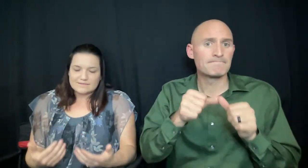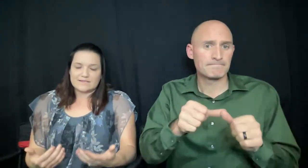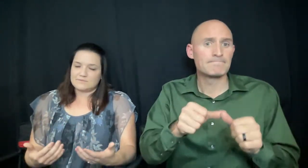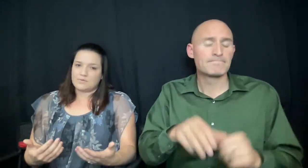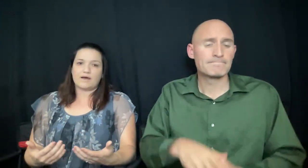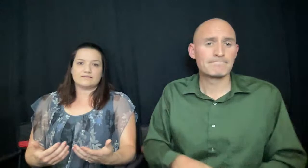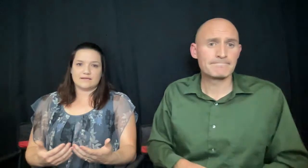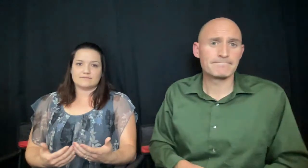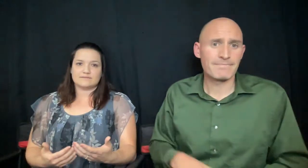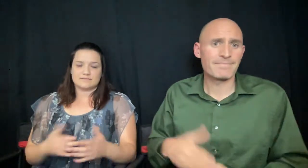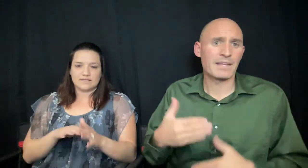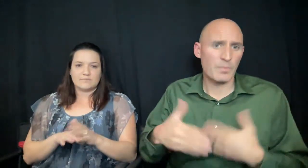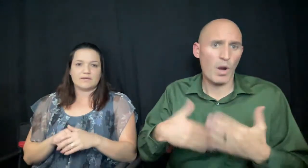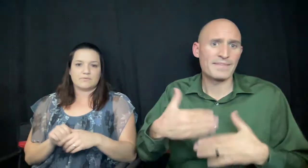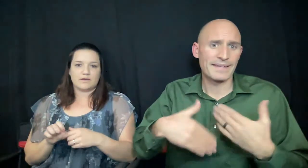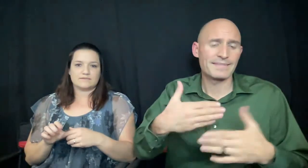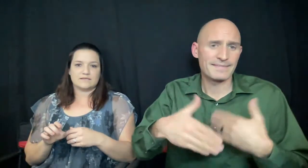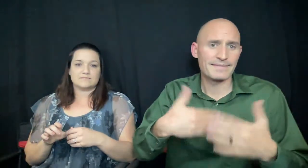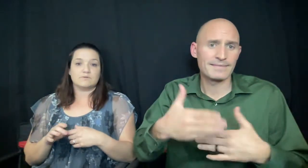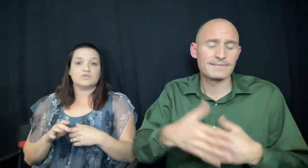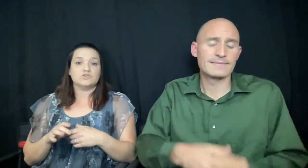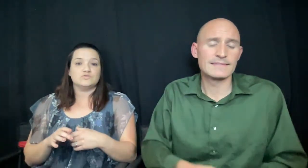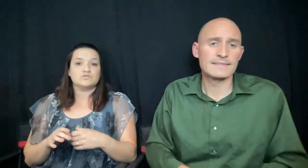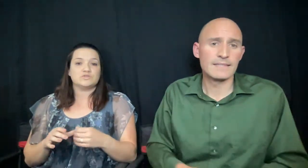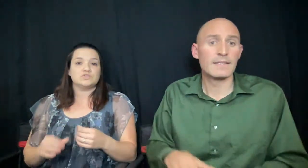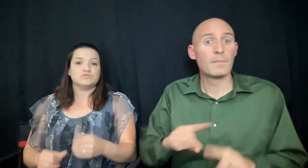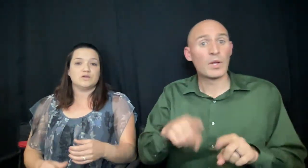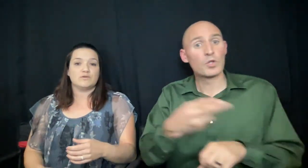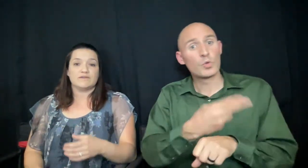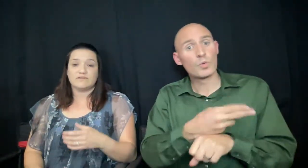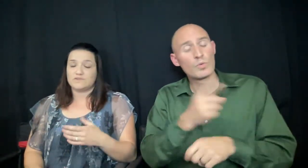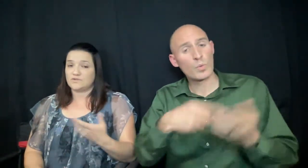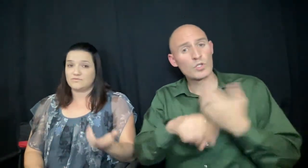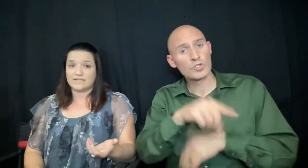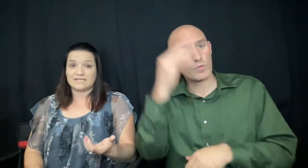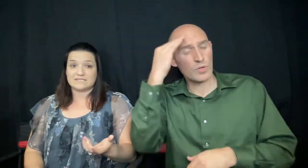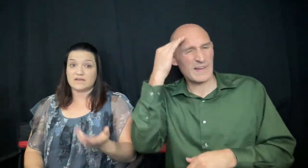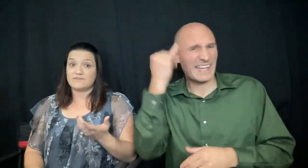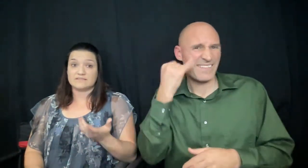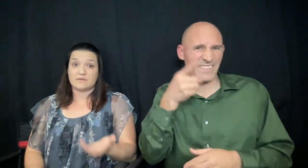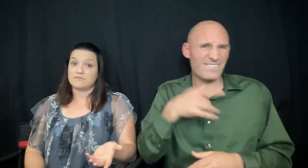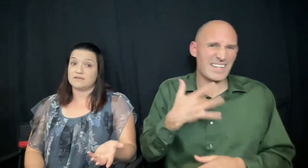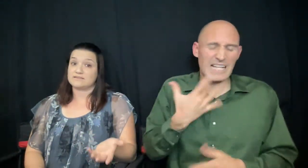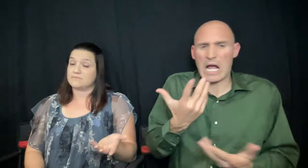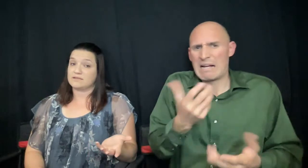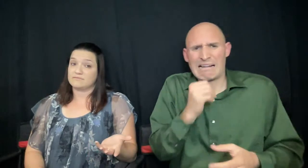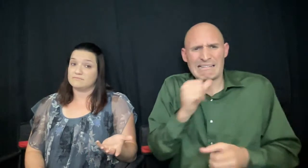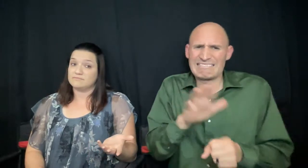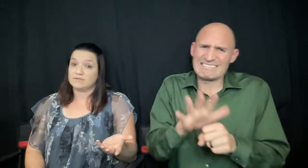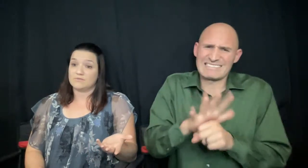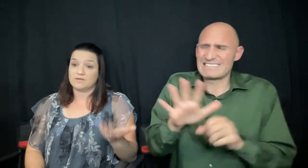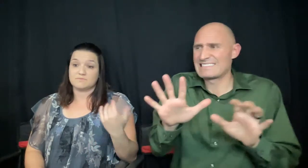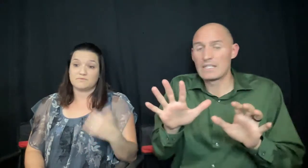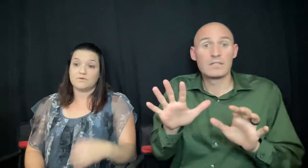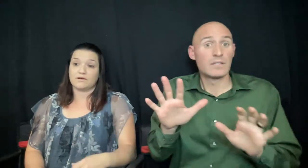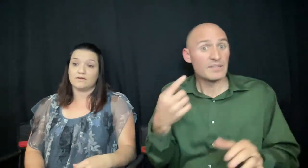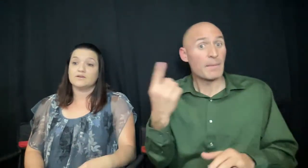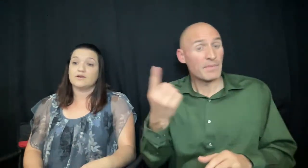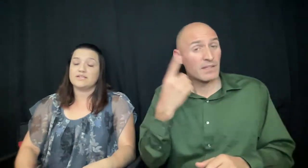It's a process. It's going to be a process, but use what you know. Even if you don't feel like it's enough, it's something than it was before. Go ahead,